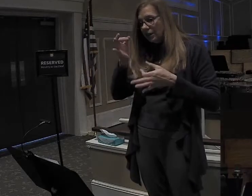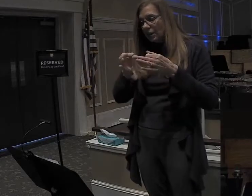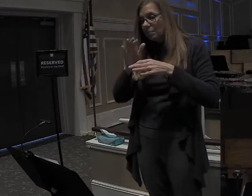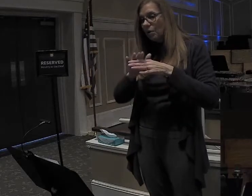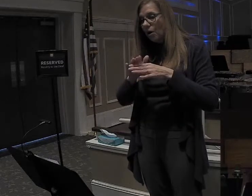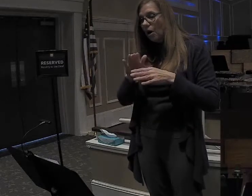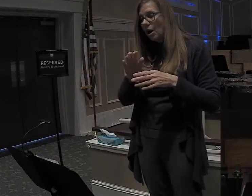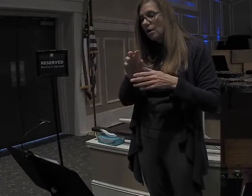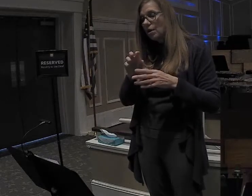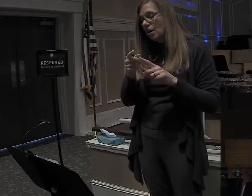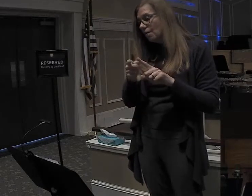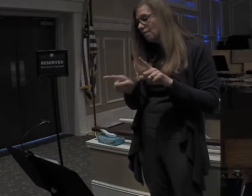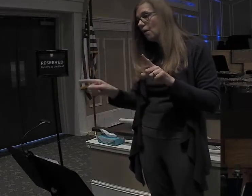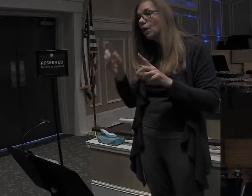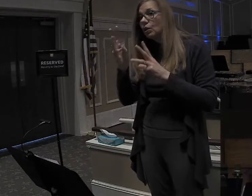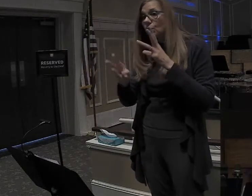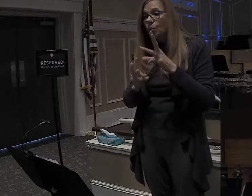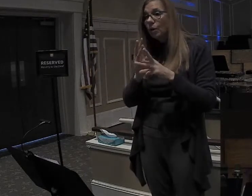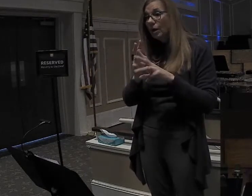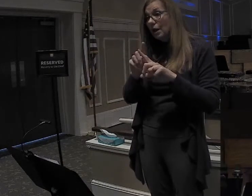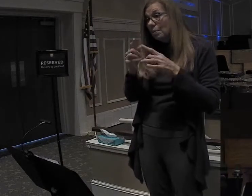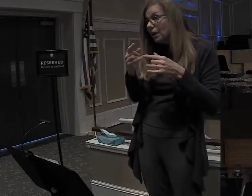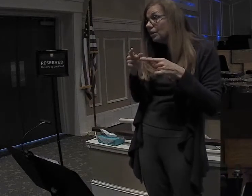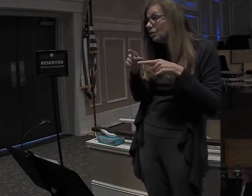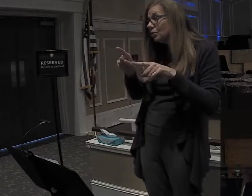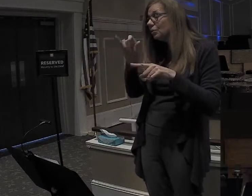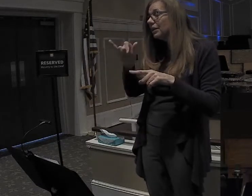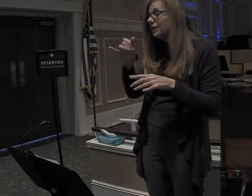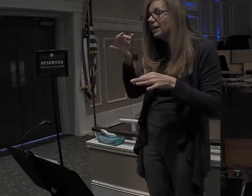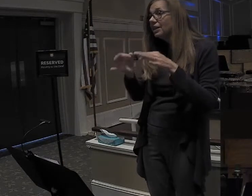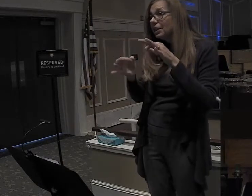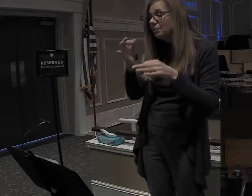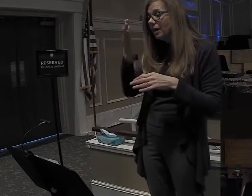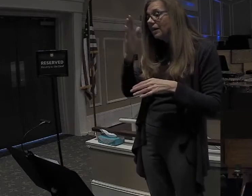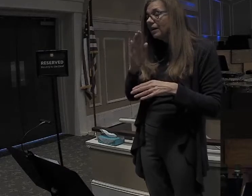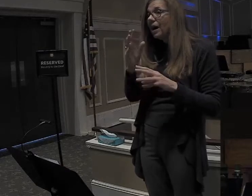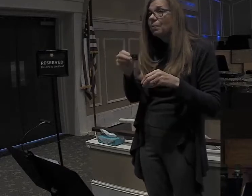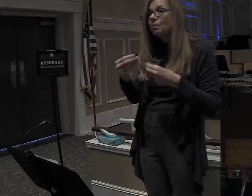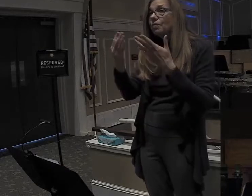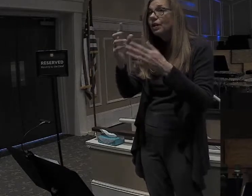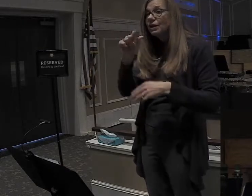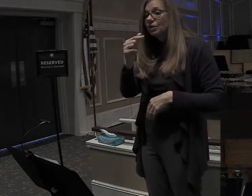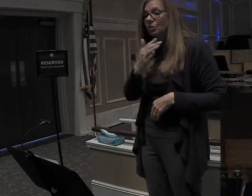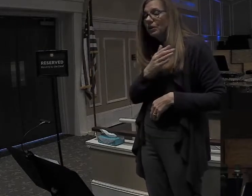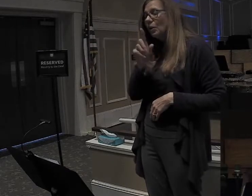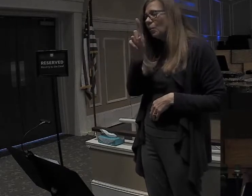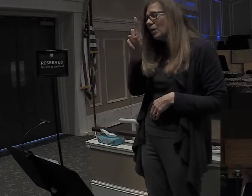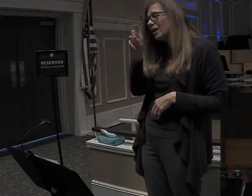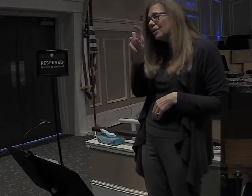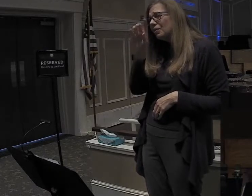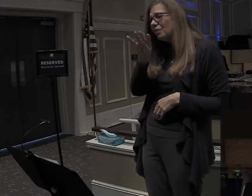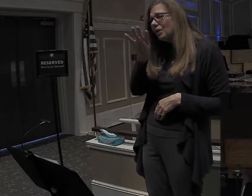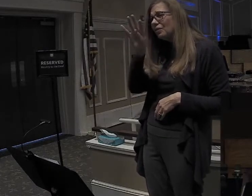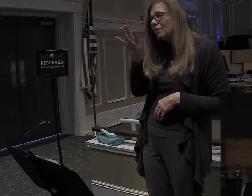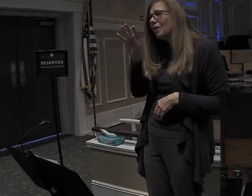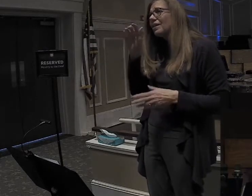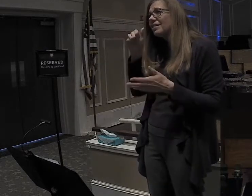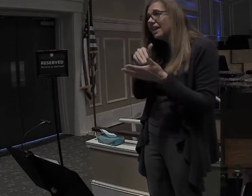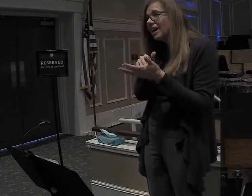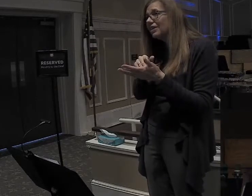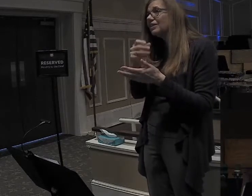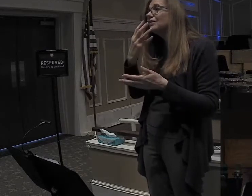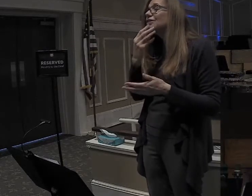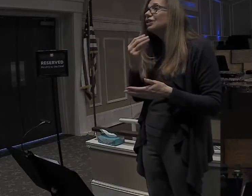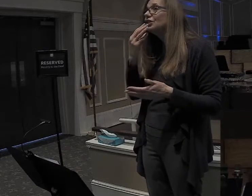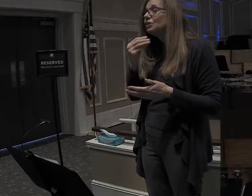world. But even in the midst of judgment, God's grace is extended as 144,000 Jewish evangelists proclaim